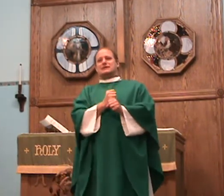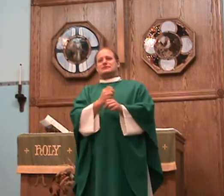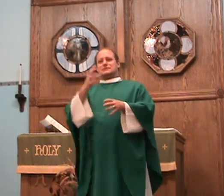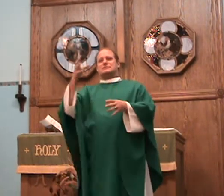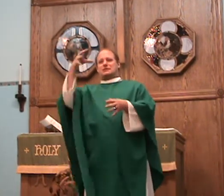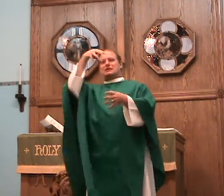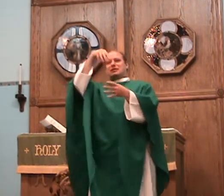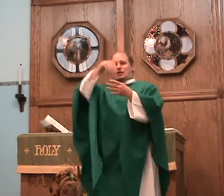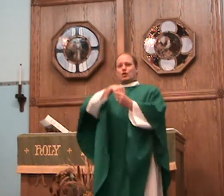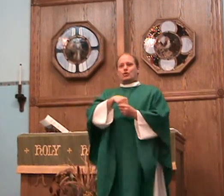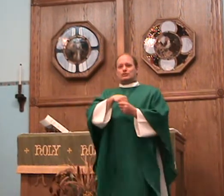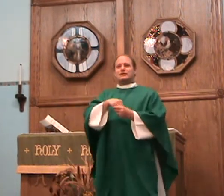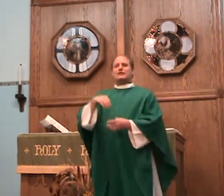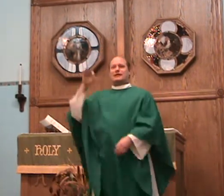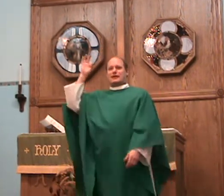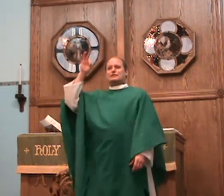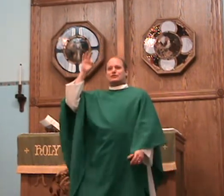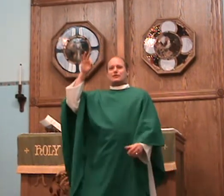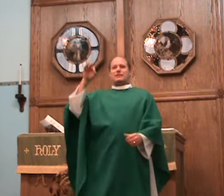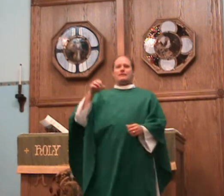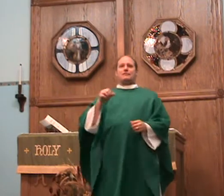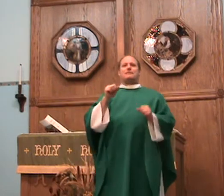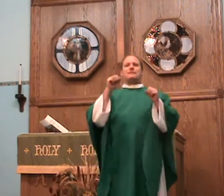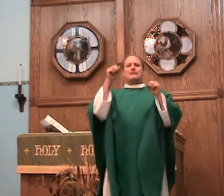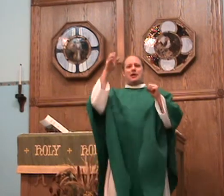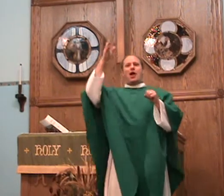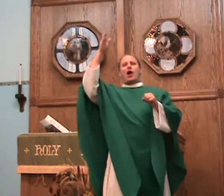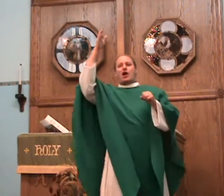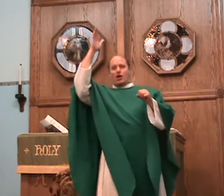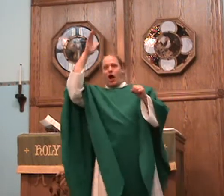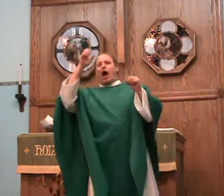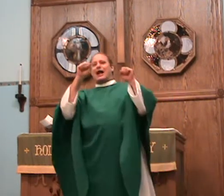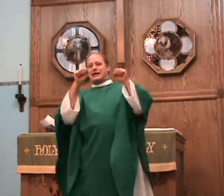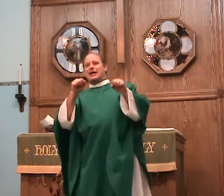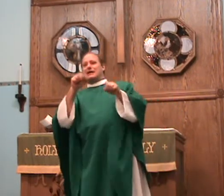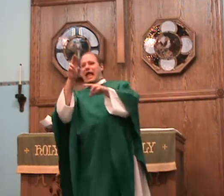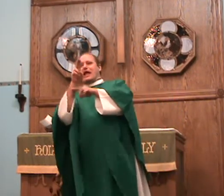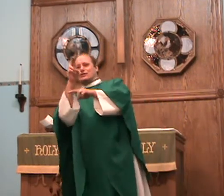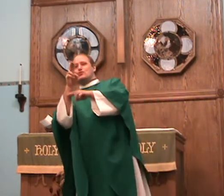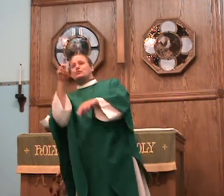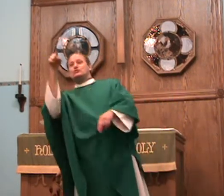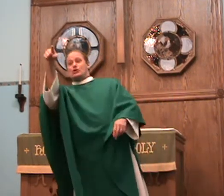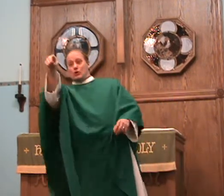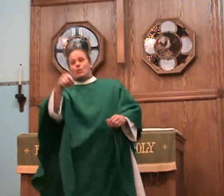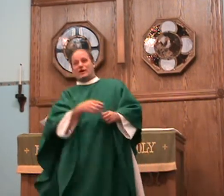makes the inclusion in the sermon. God can use you.